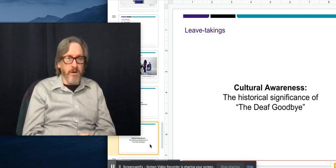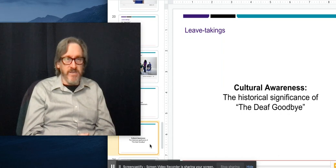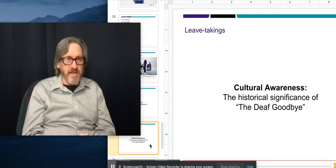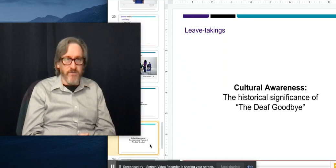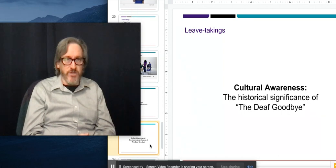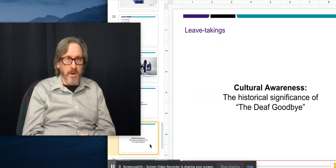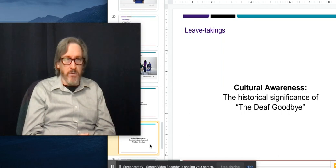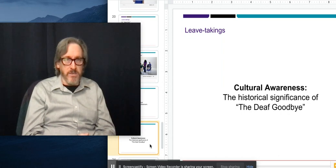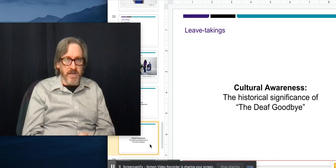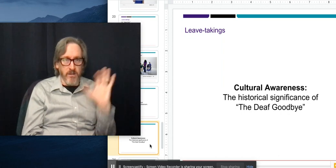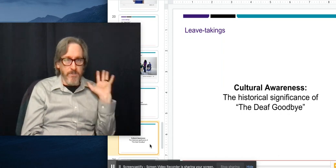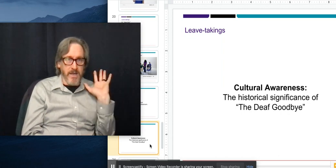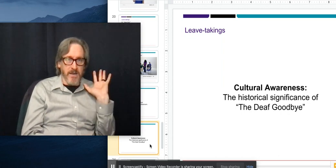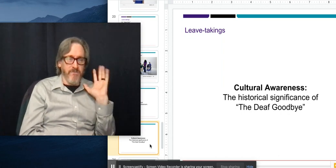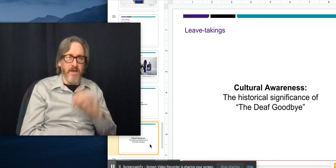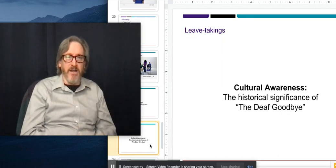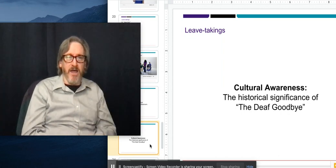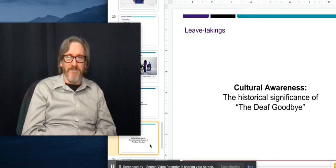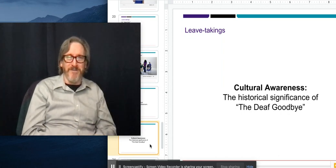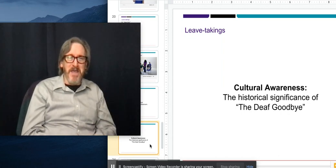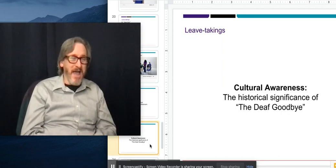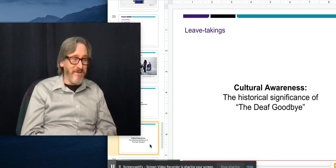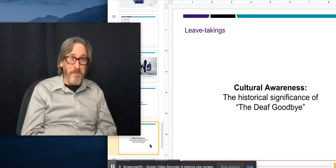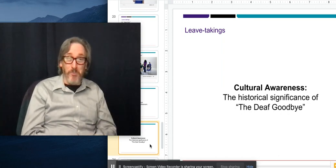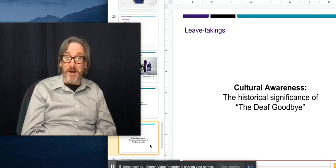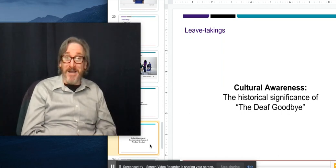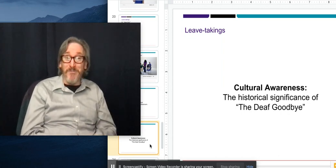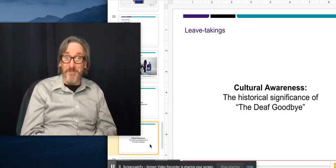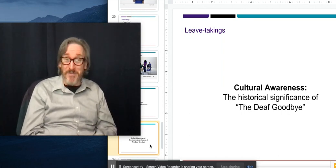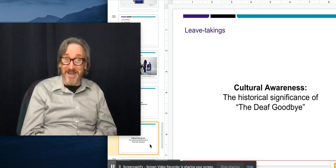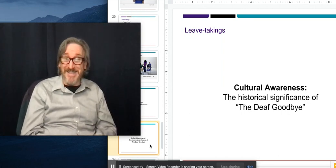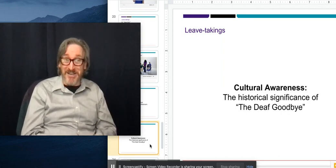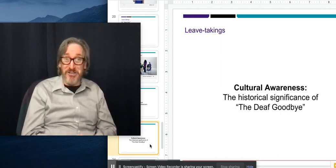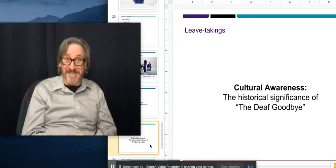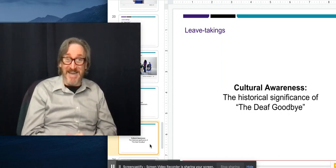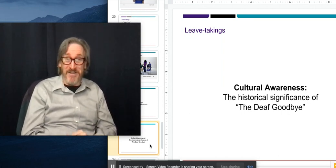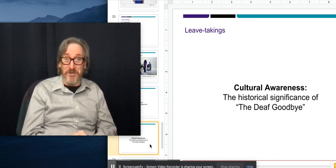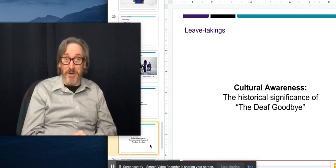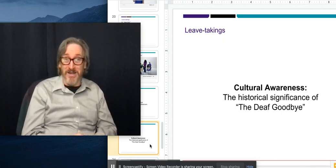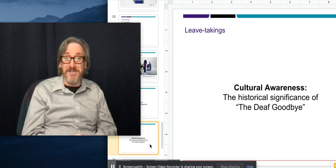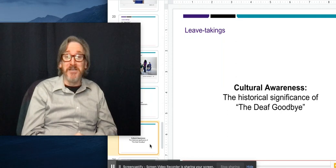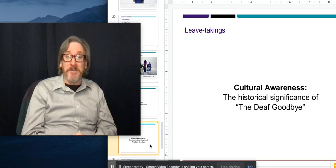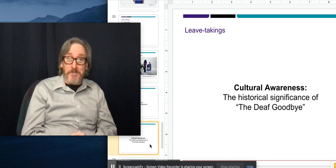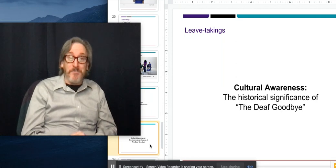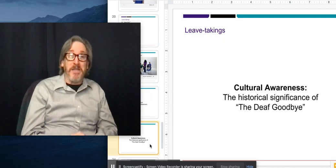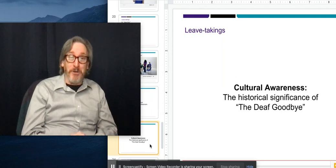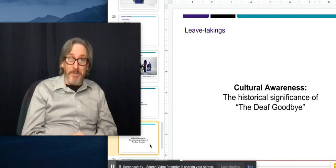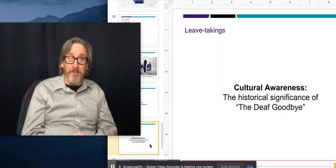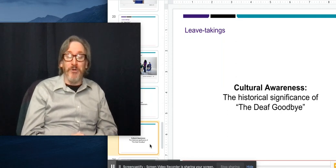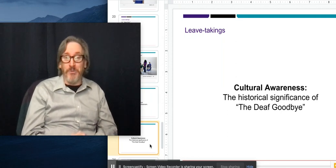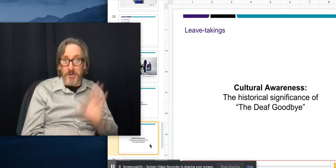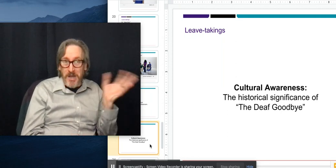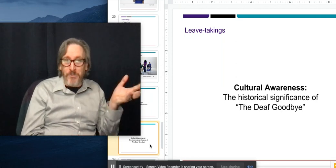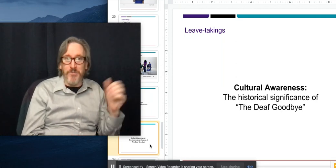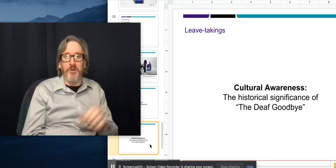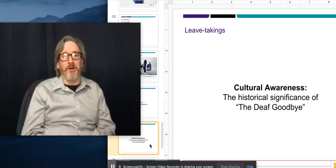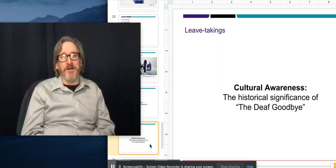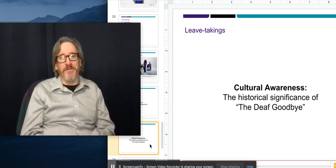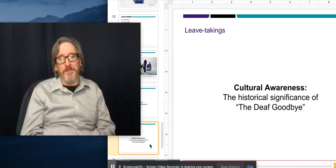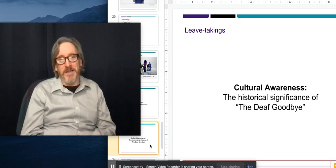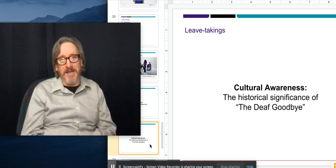I mean, you don't have to stay for 2 hours. I'll admit I've had people break up with me because they couldn't stand deaf goodbyes. Hearing